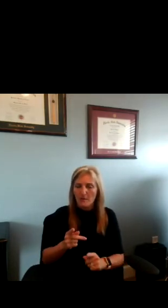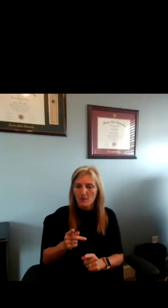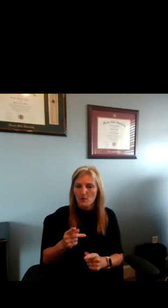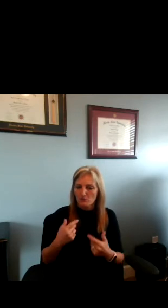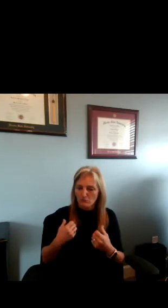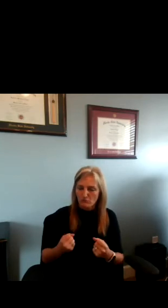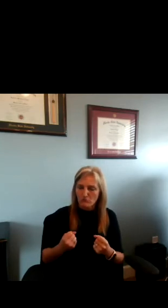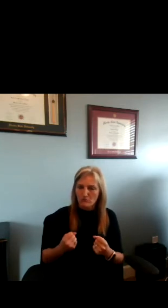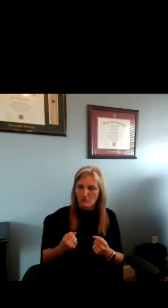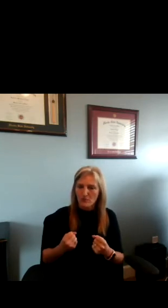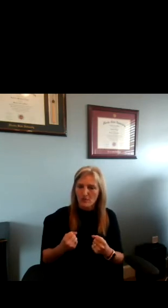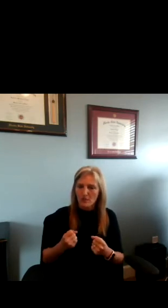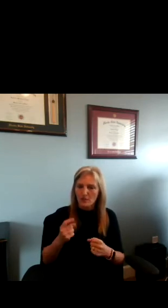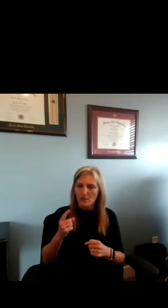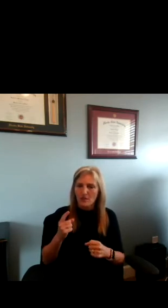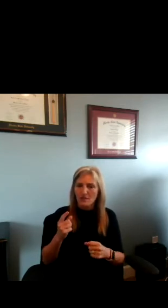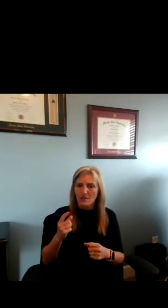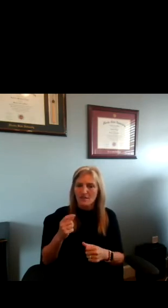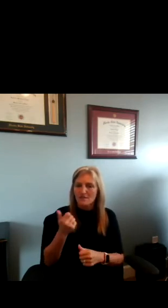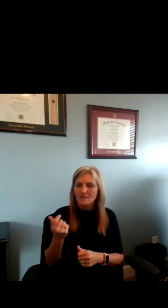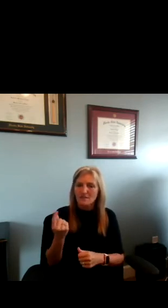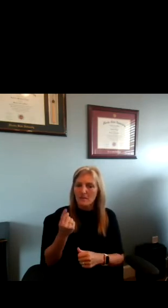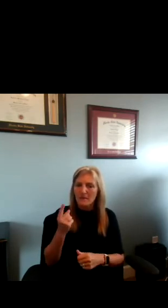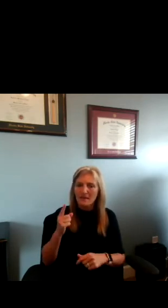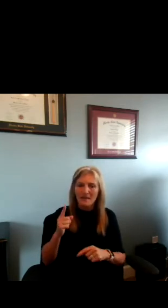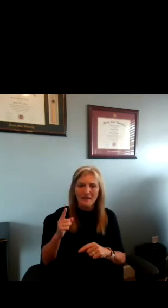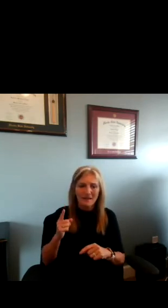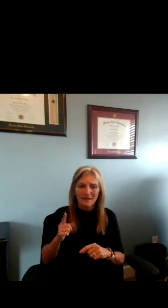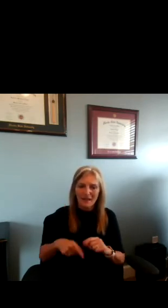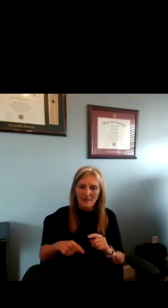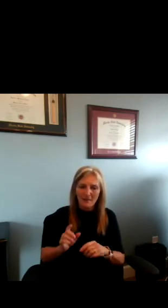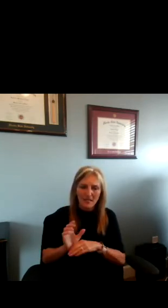be enforced, empathy.